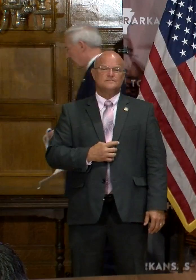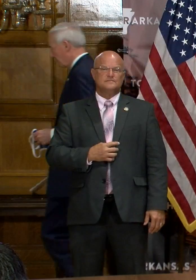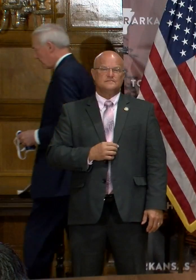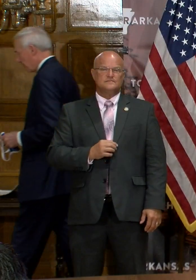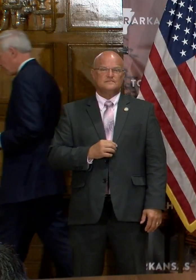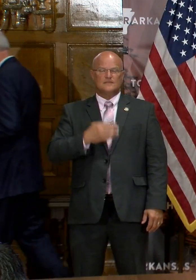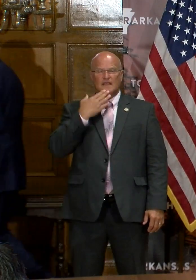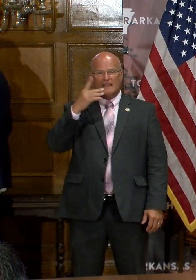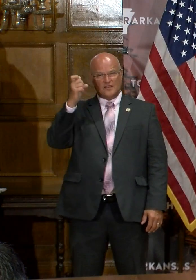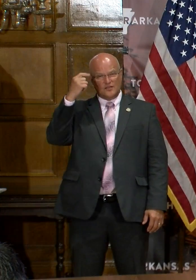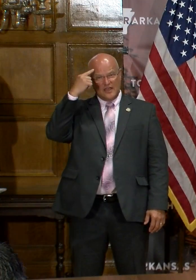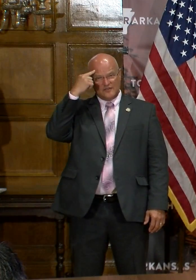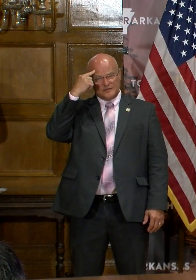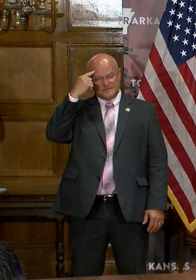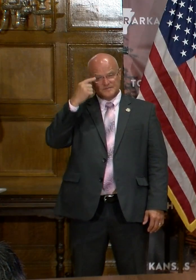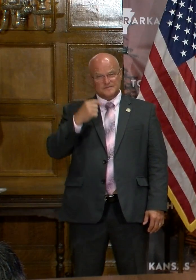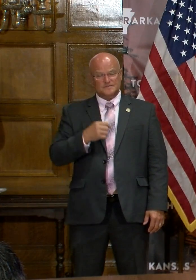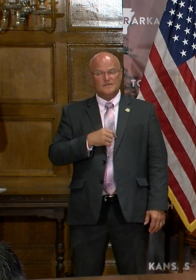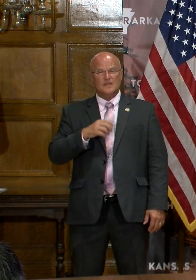Thank you, Governor.